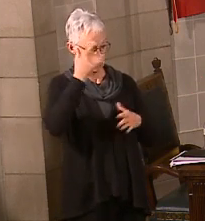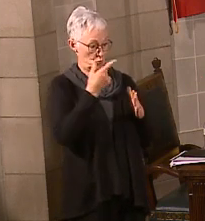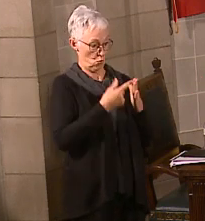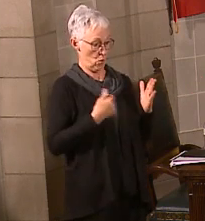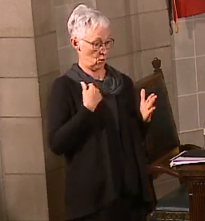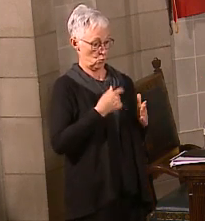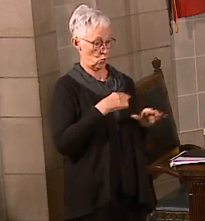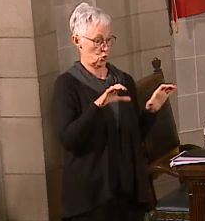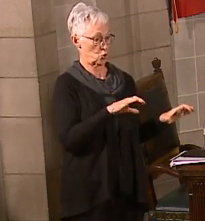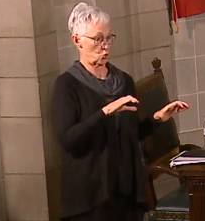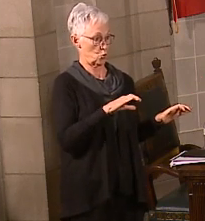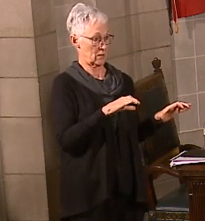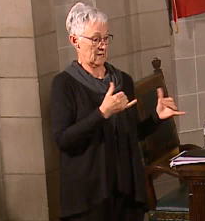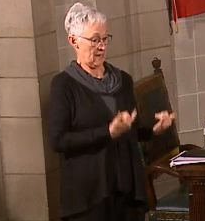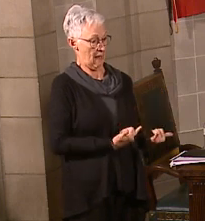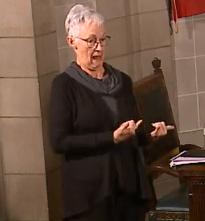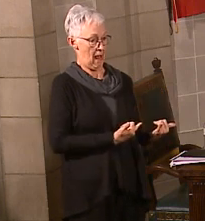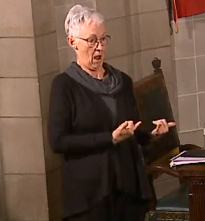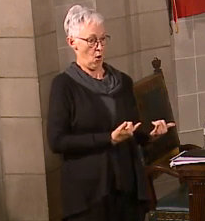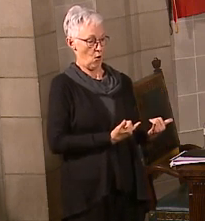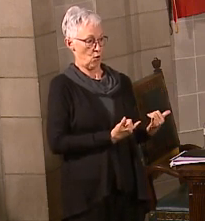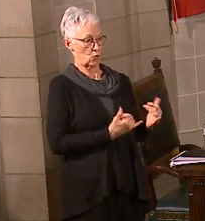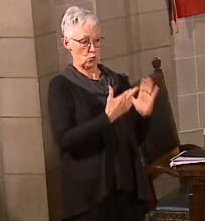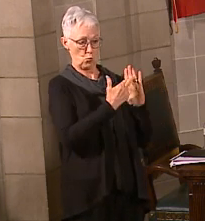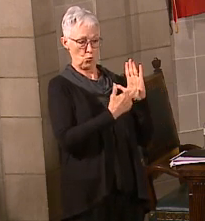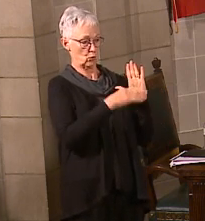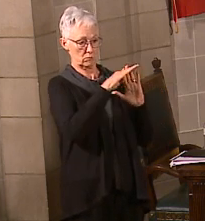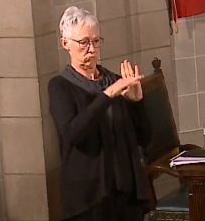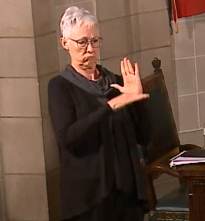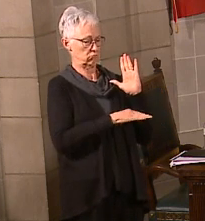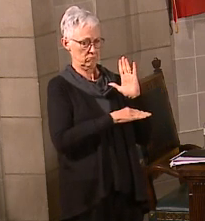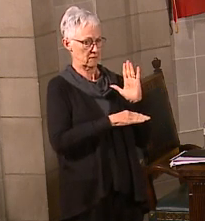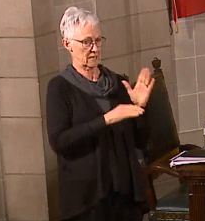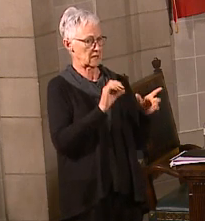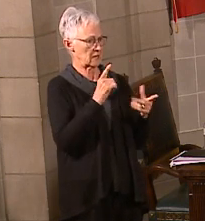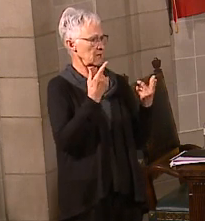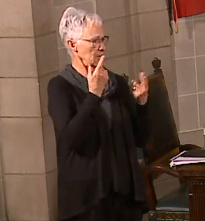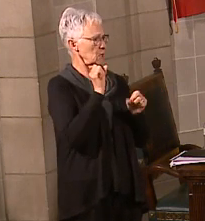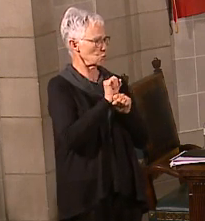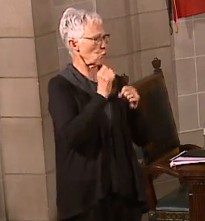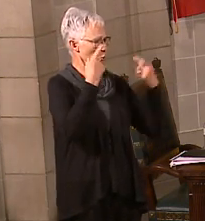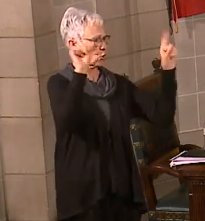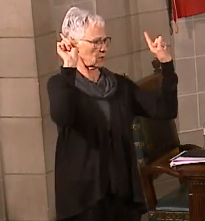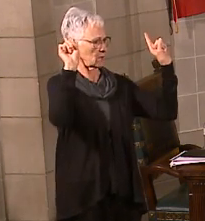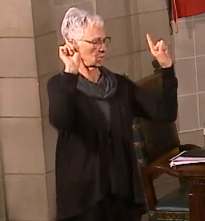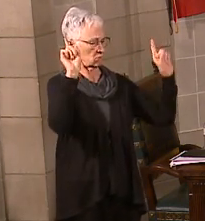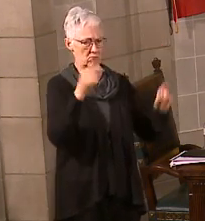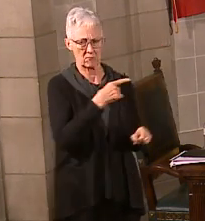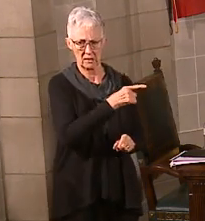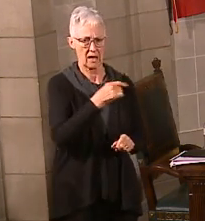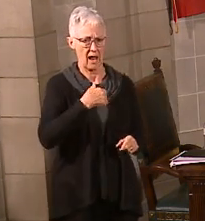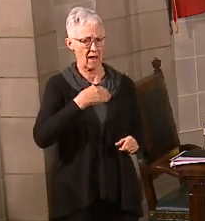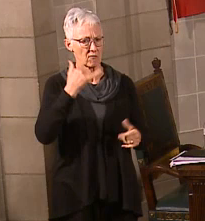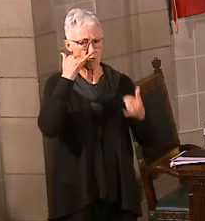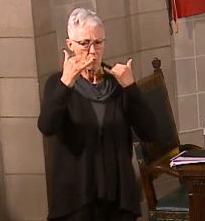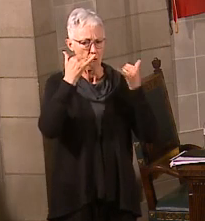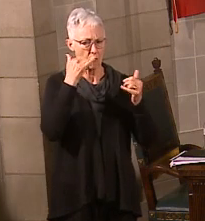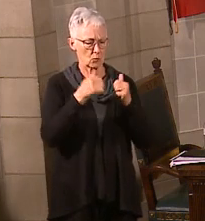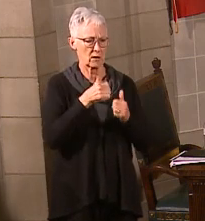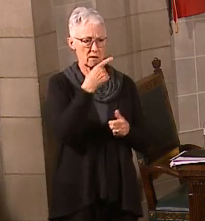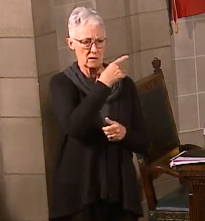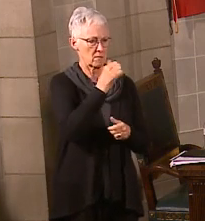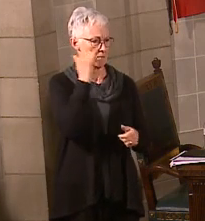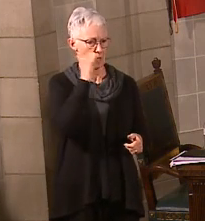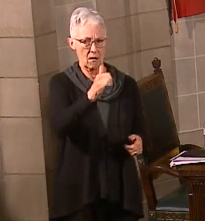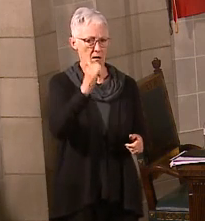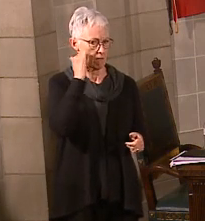are, and just our call yesterday, I do a weekly call with all the public health directors. We do daily calls with them. Our team does daily calls